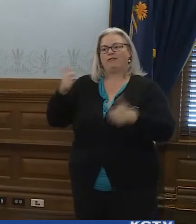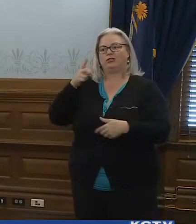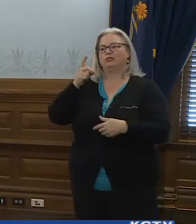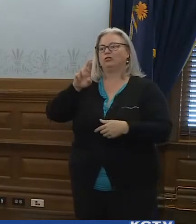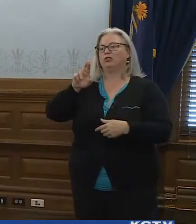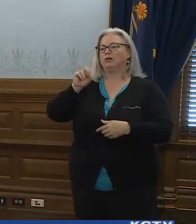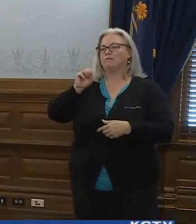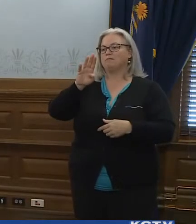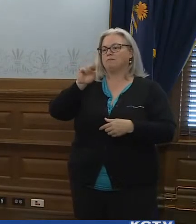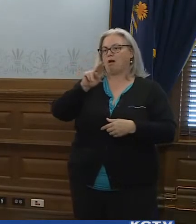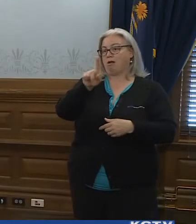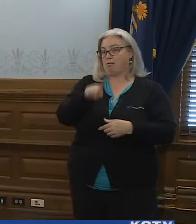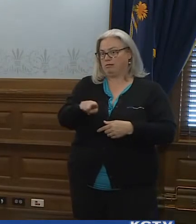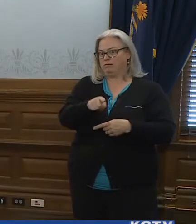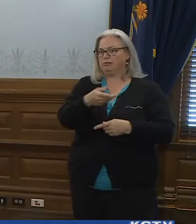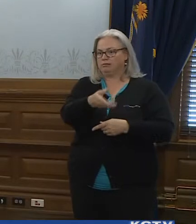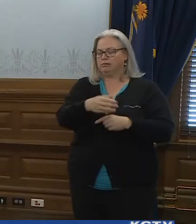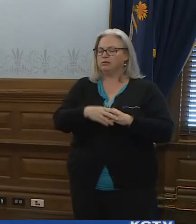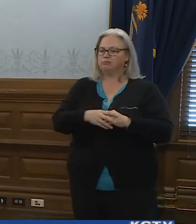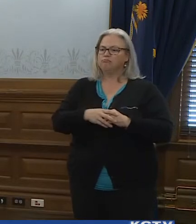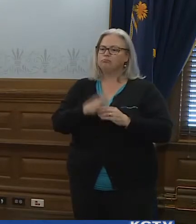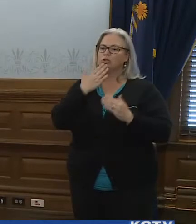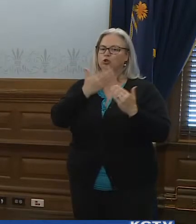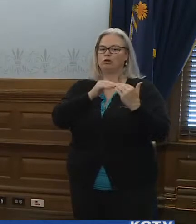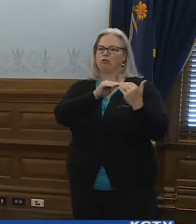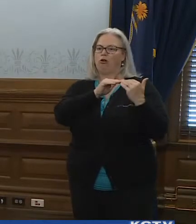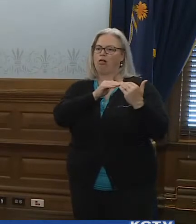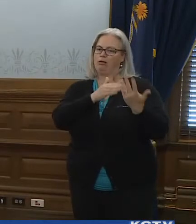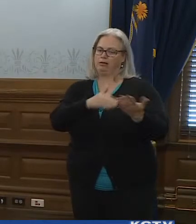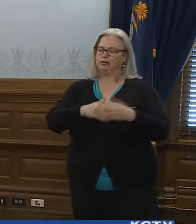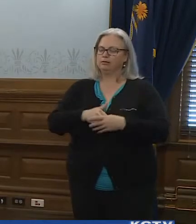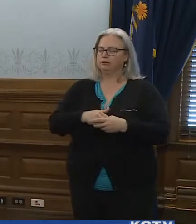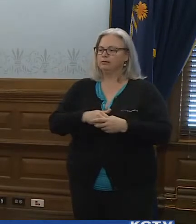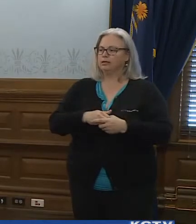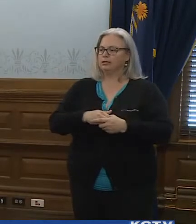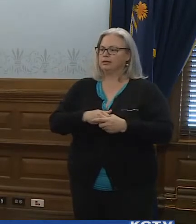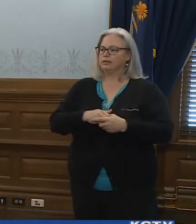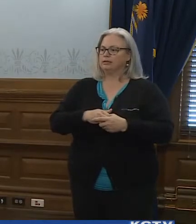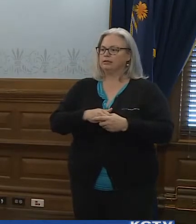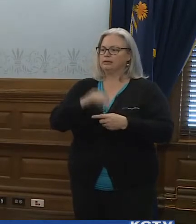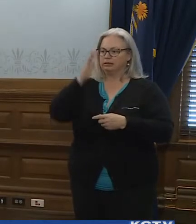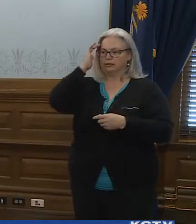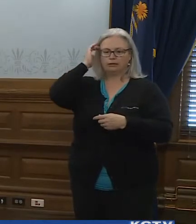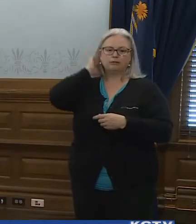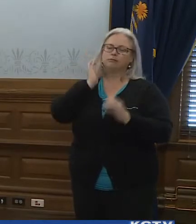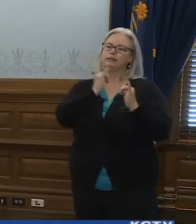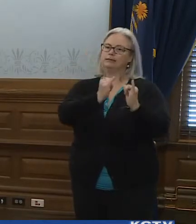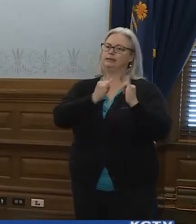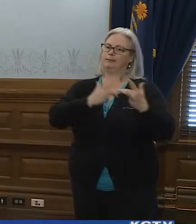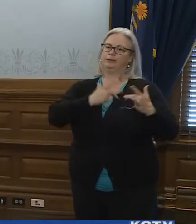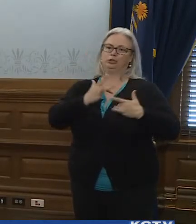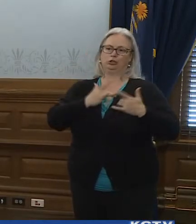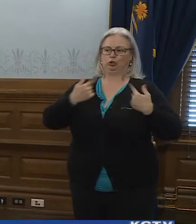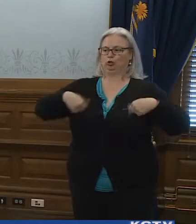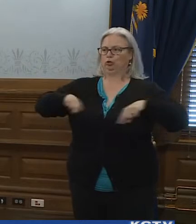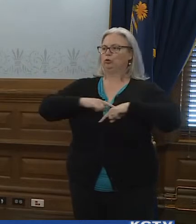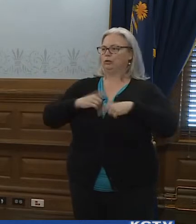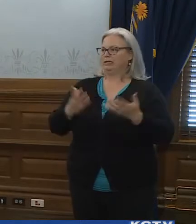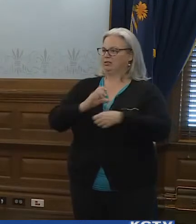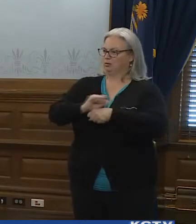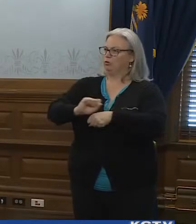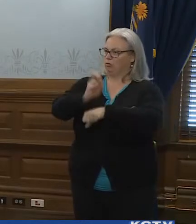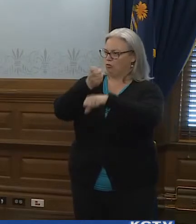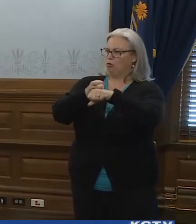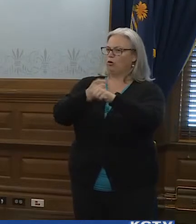a very good colleague, and he has the same concerns that we do, and is working